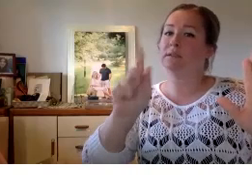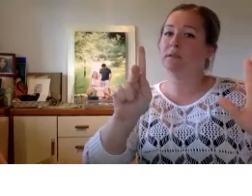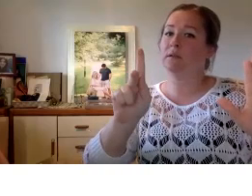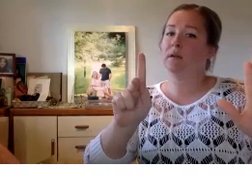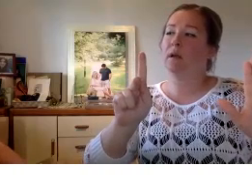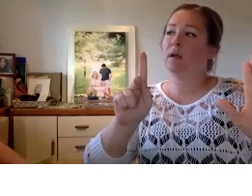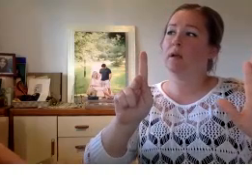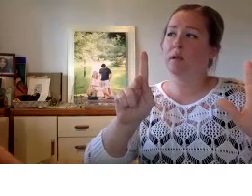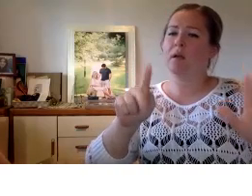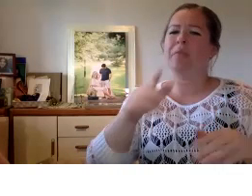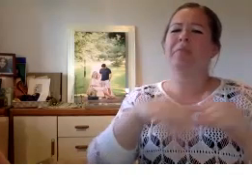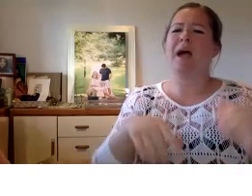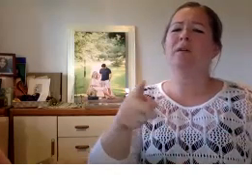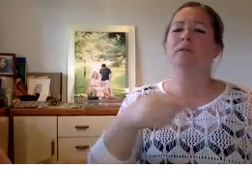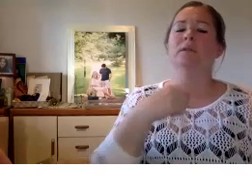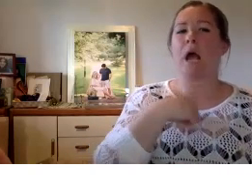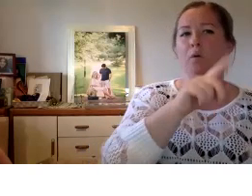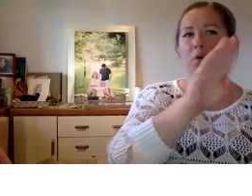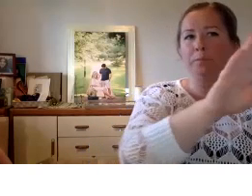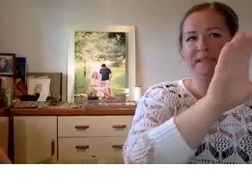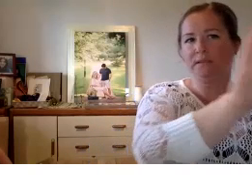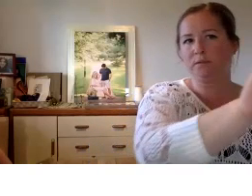one, Saskatchewan.